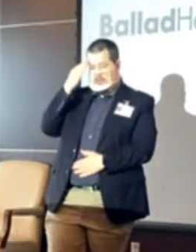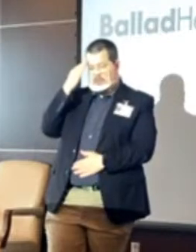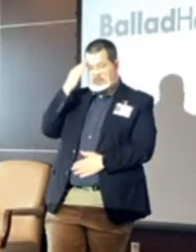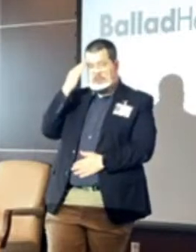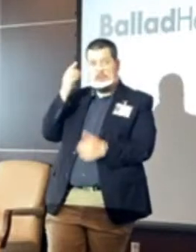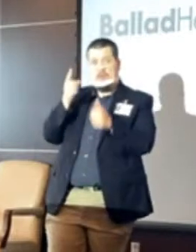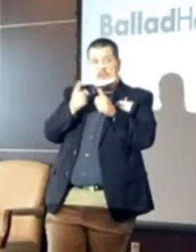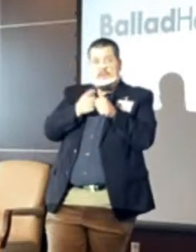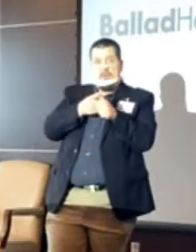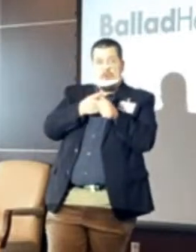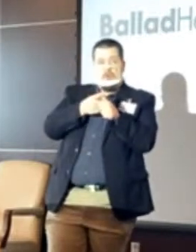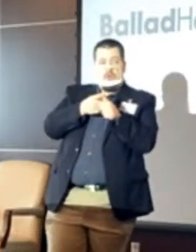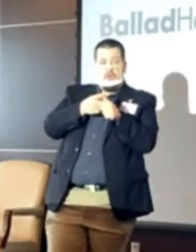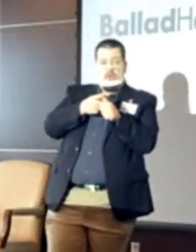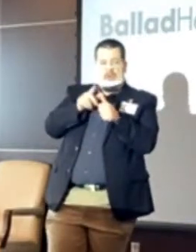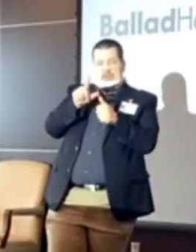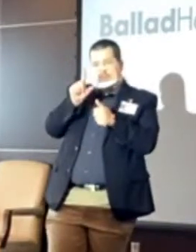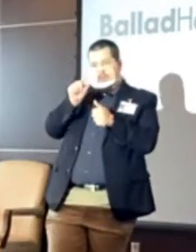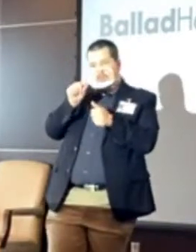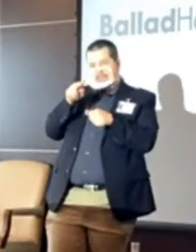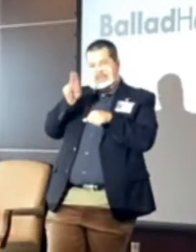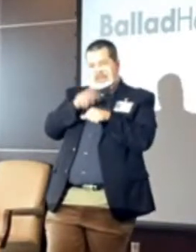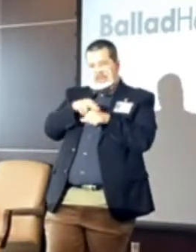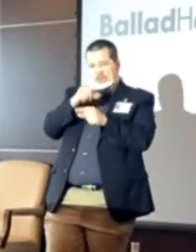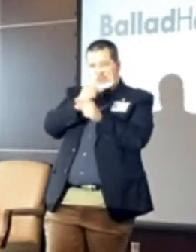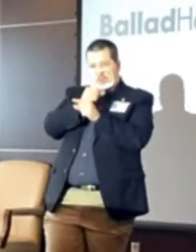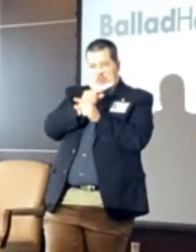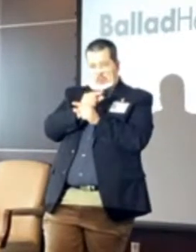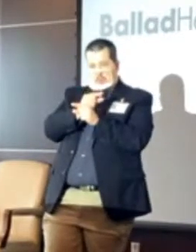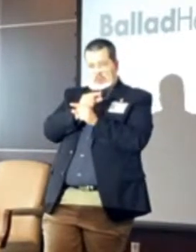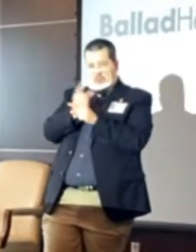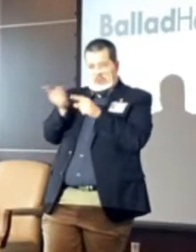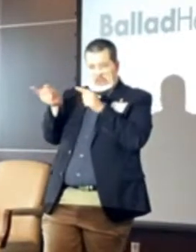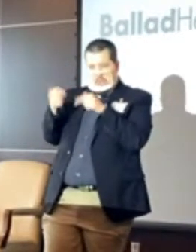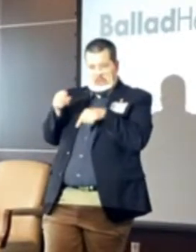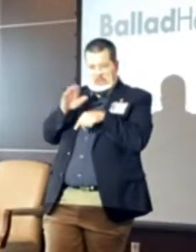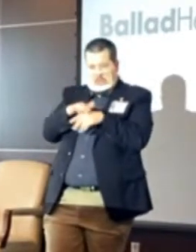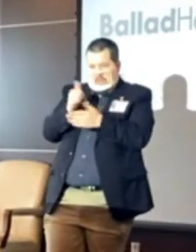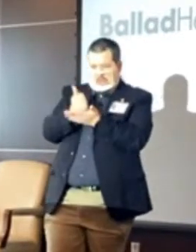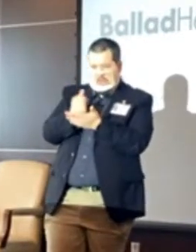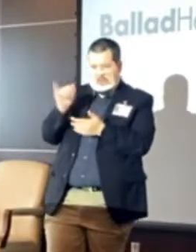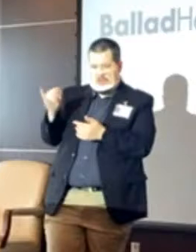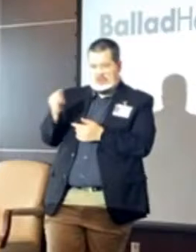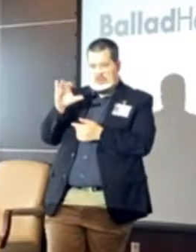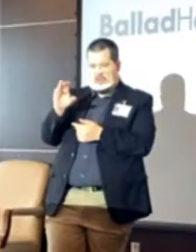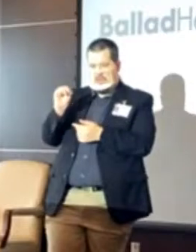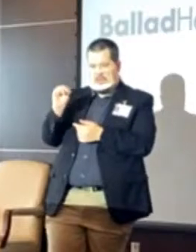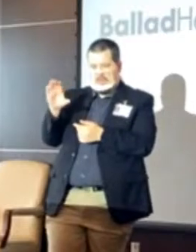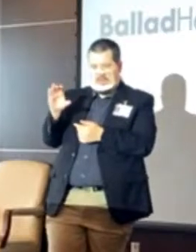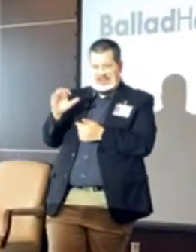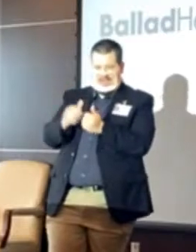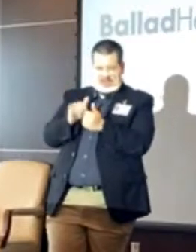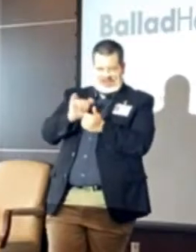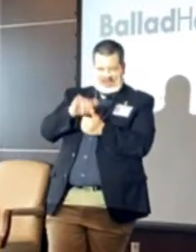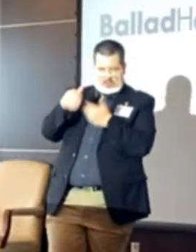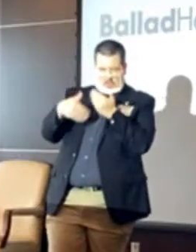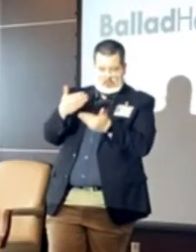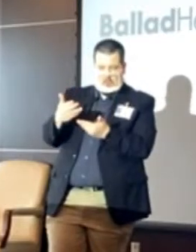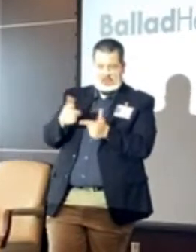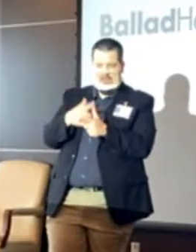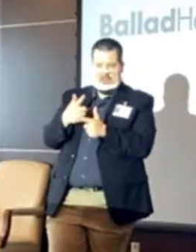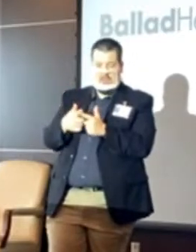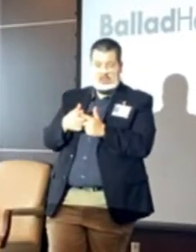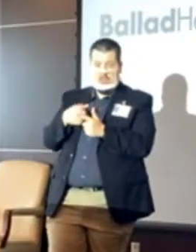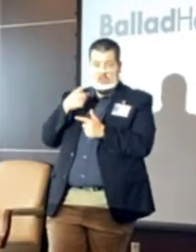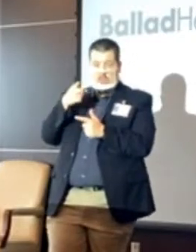in the first wave, about 20 National Guard members that were on hand to help the Johnson City Med Center. How's that going, and